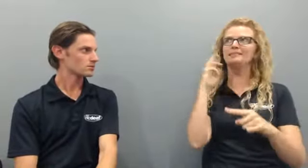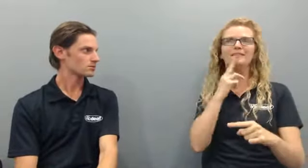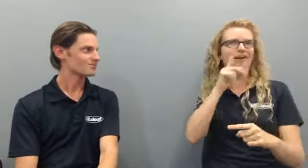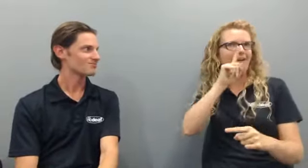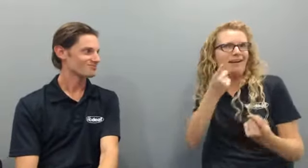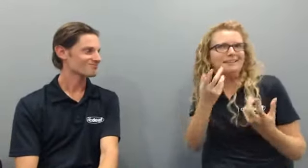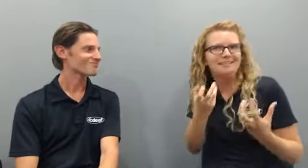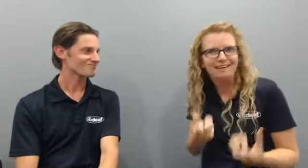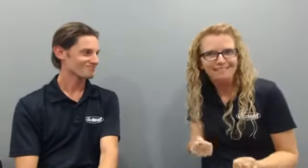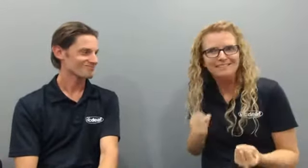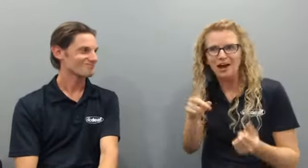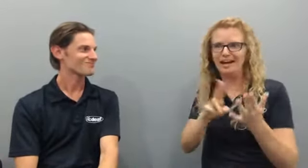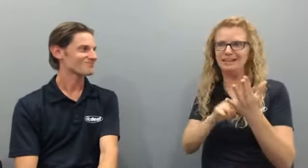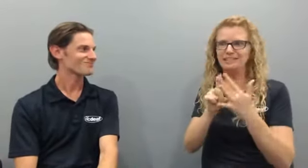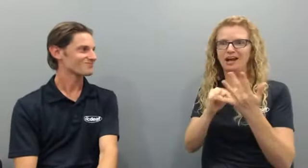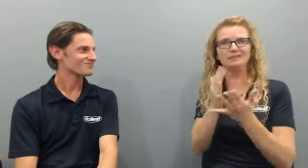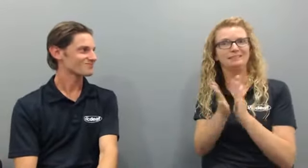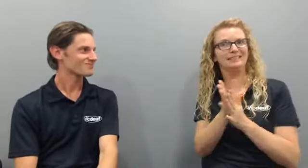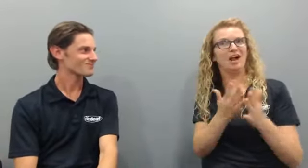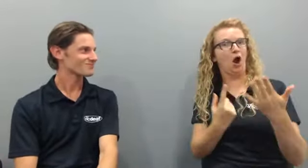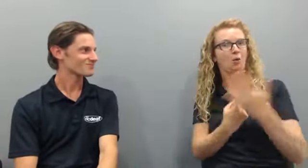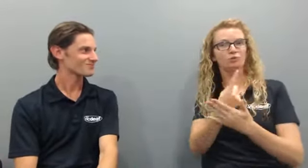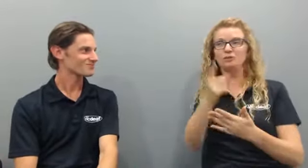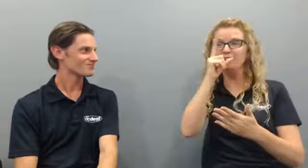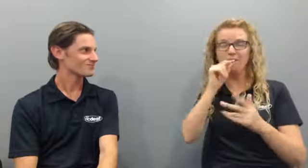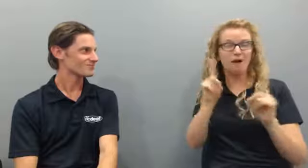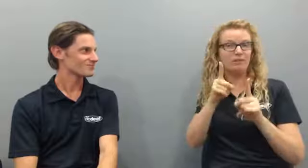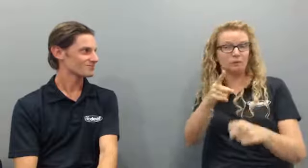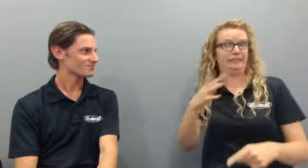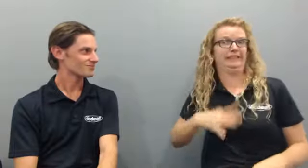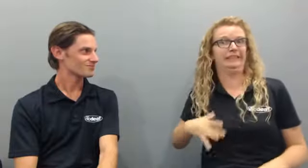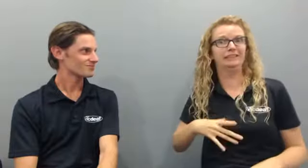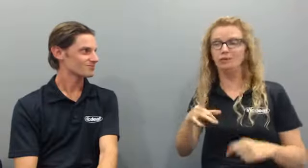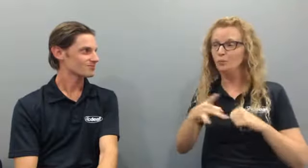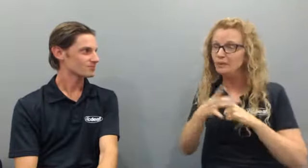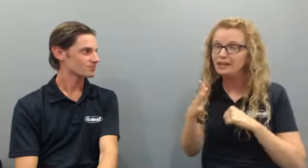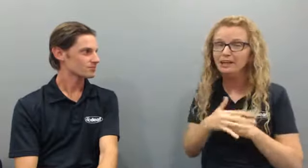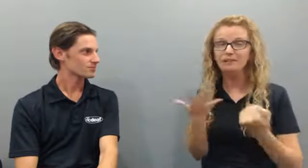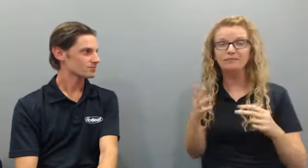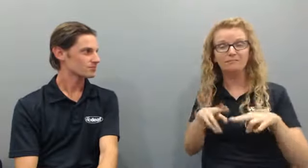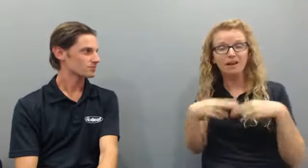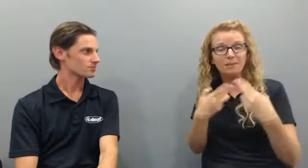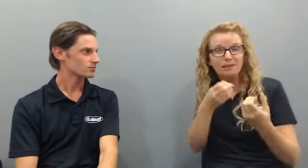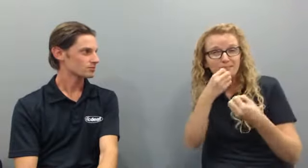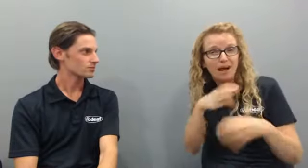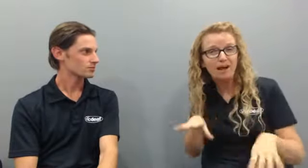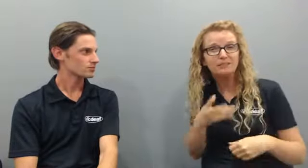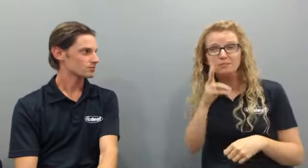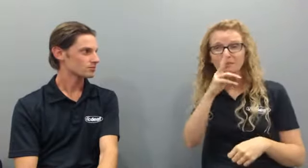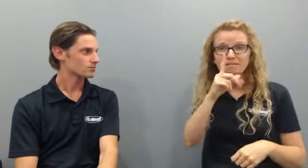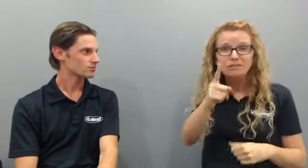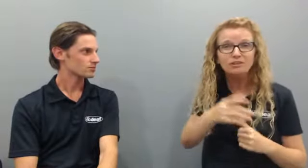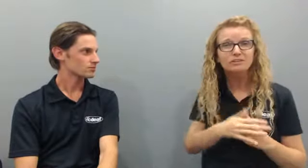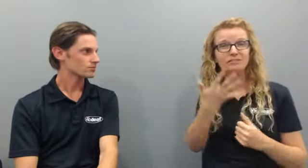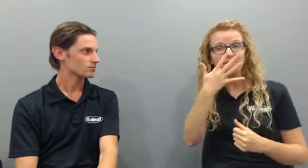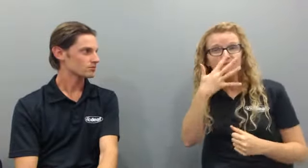because it is so new. In the past, we've never experienced being able to use interpreters in these situations. And now with the NDIS, you can in